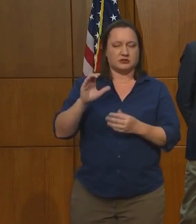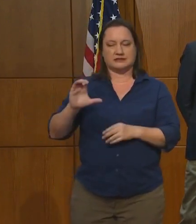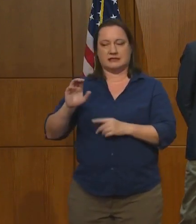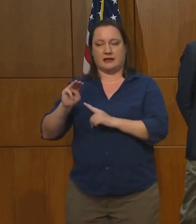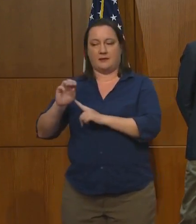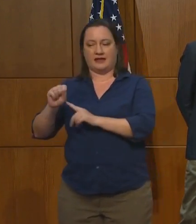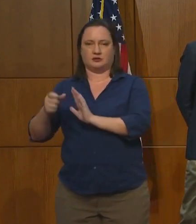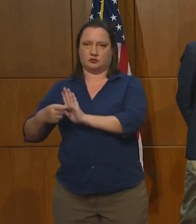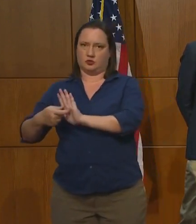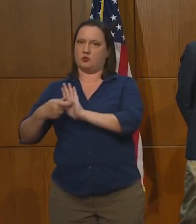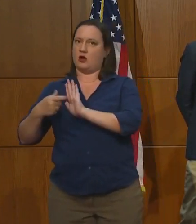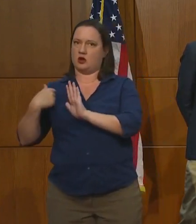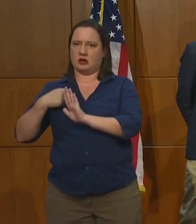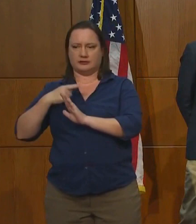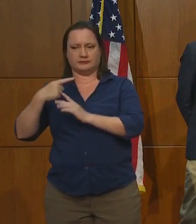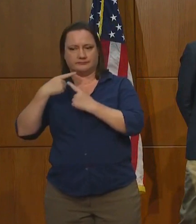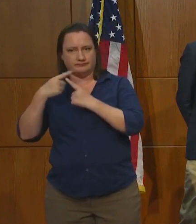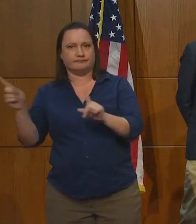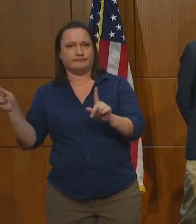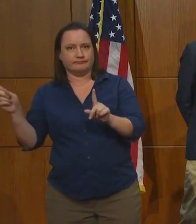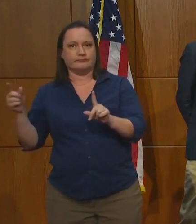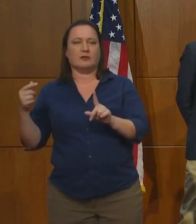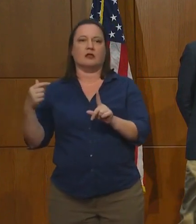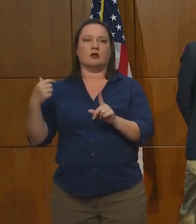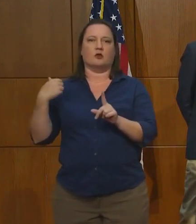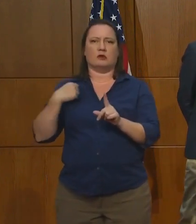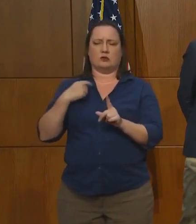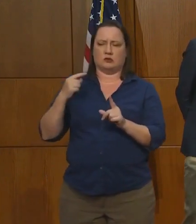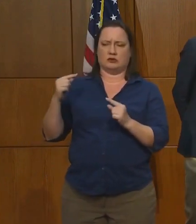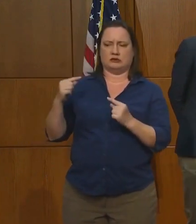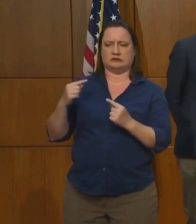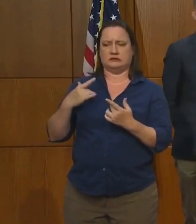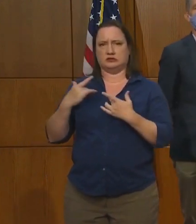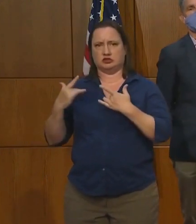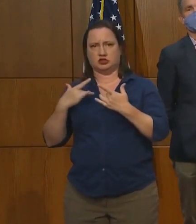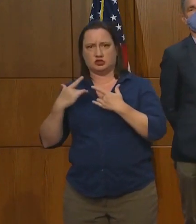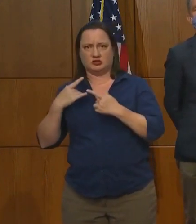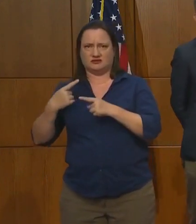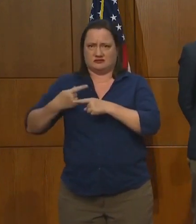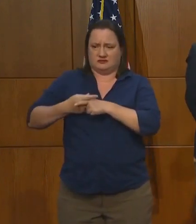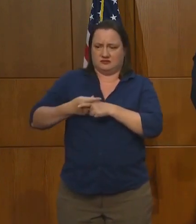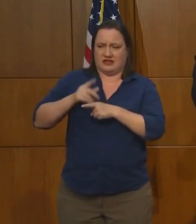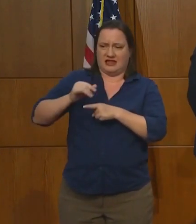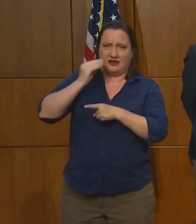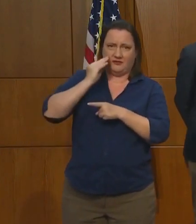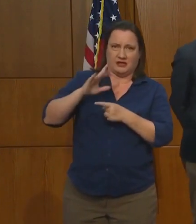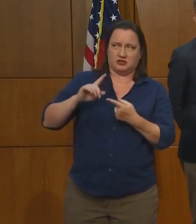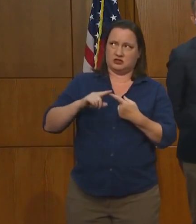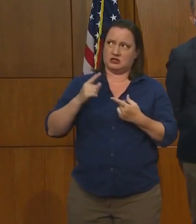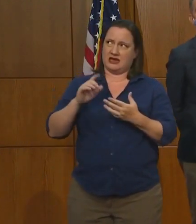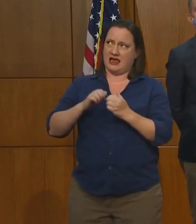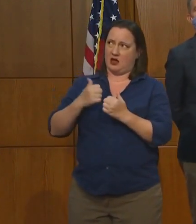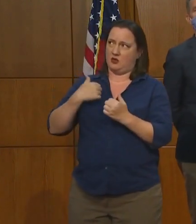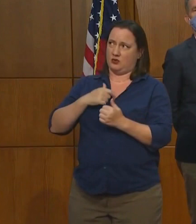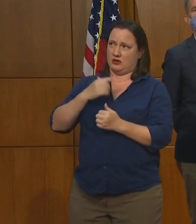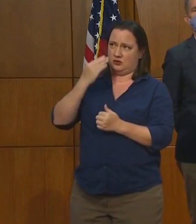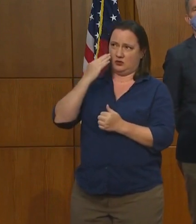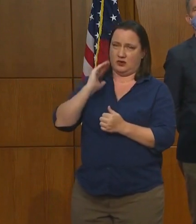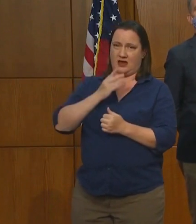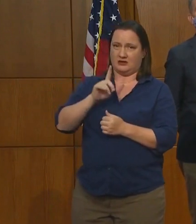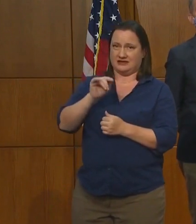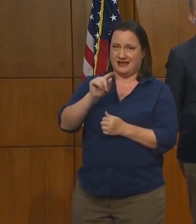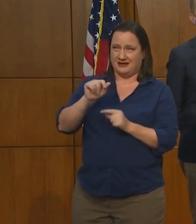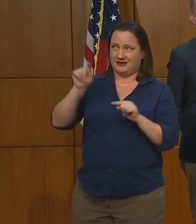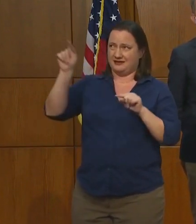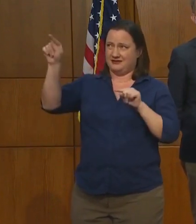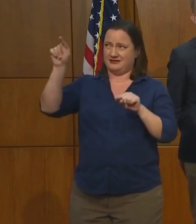CMS, and we were concerned about the discrepancy between that information and what we knew in terms of our data, and